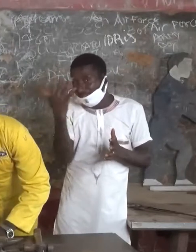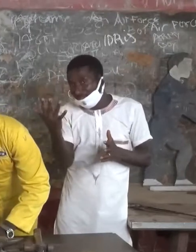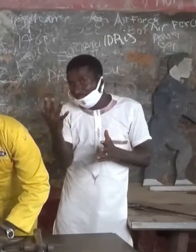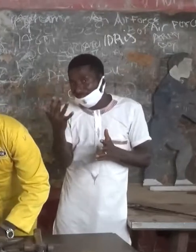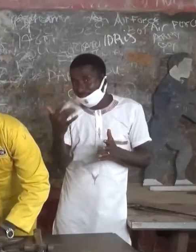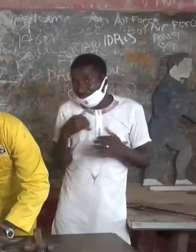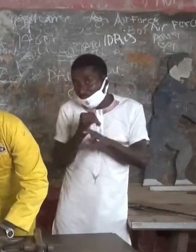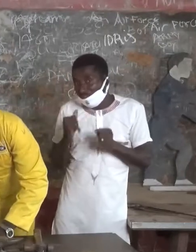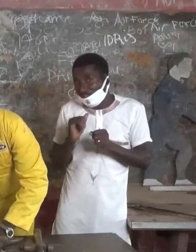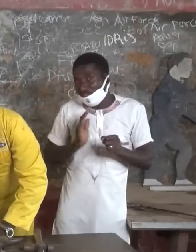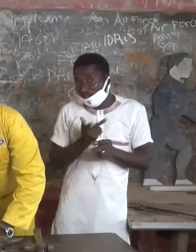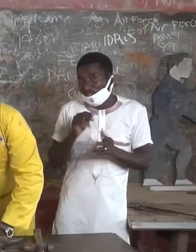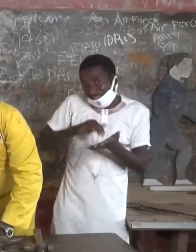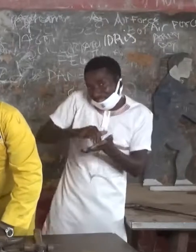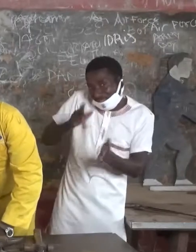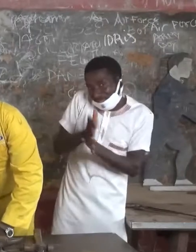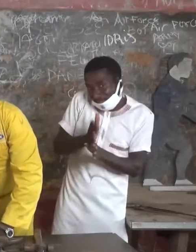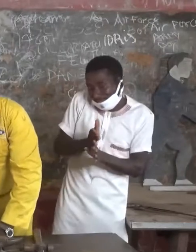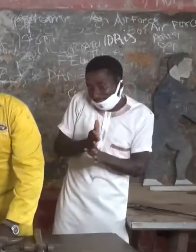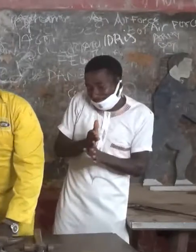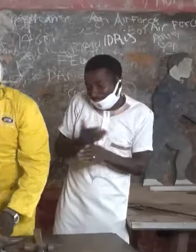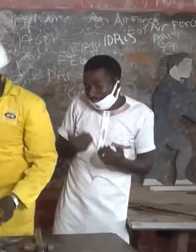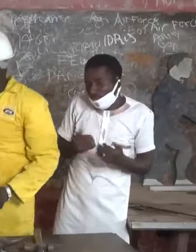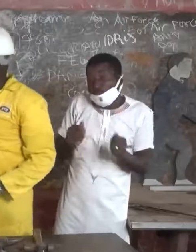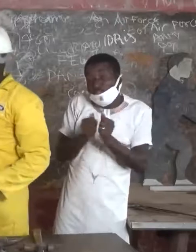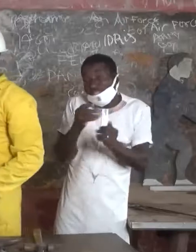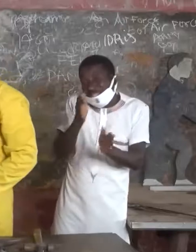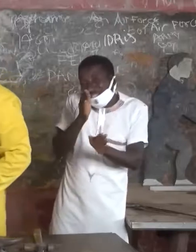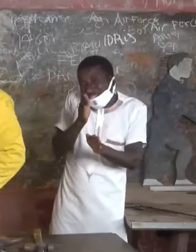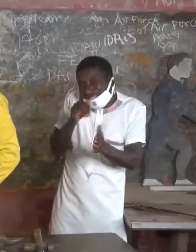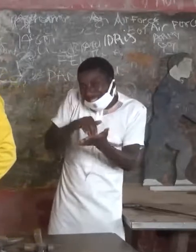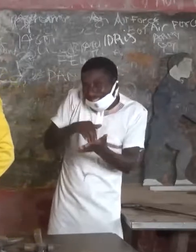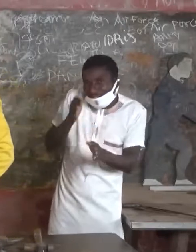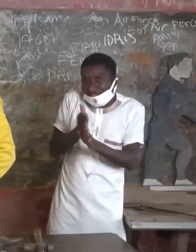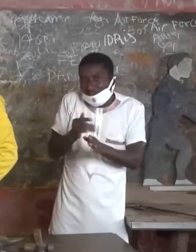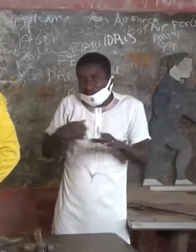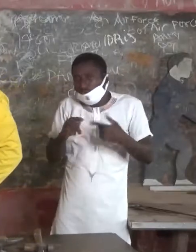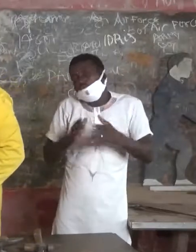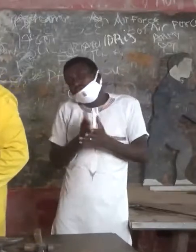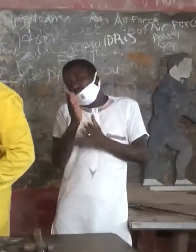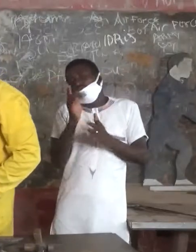35, I've gotten my center line. Now with the center line, I go straight